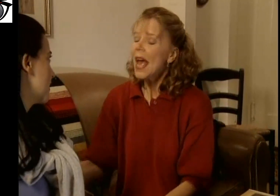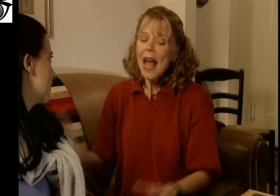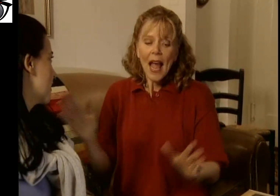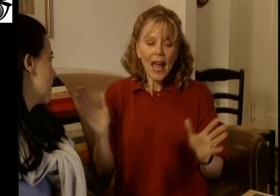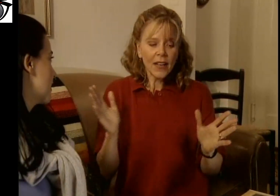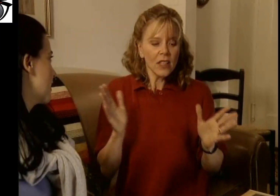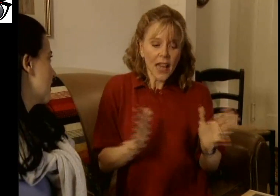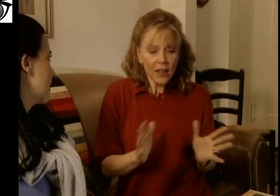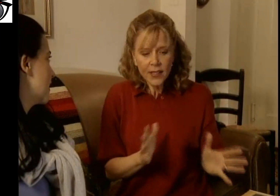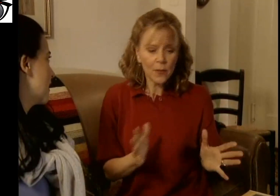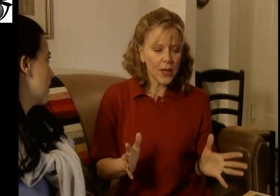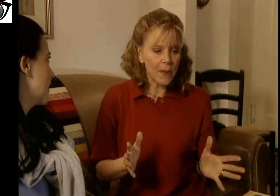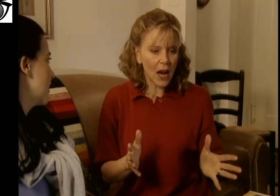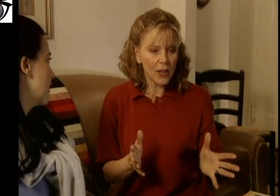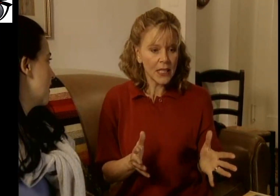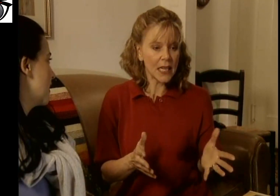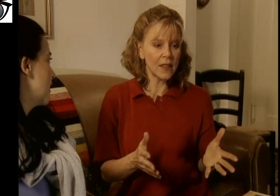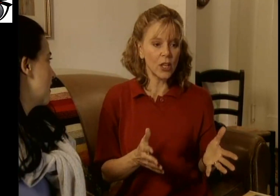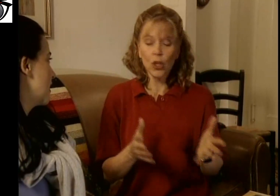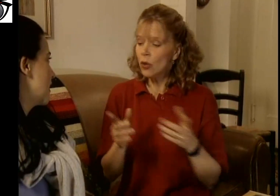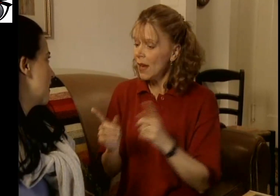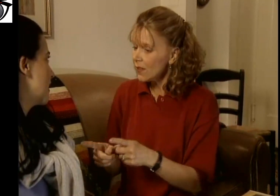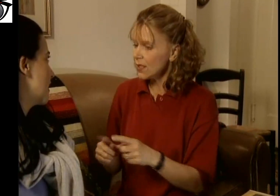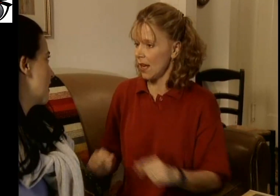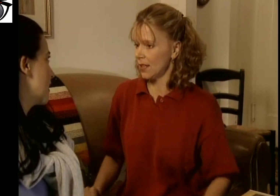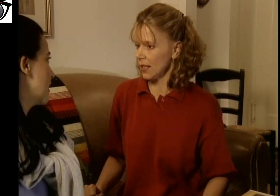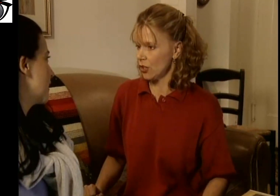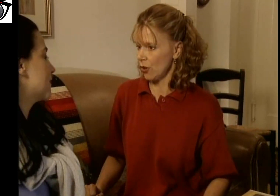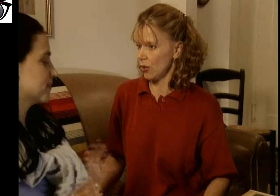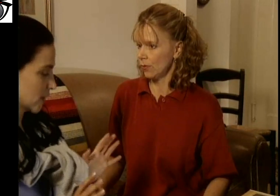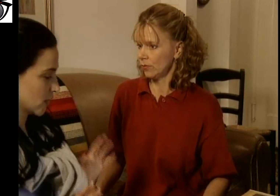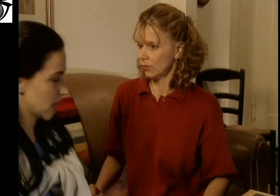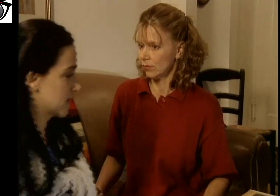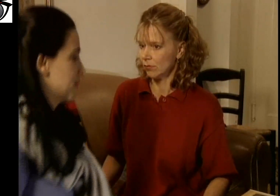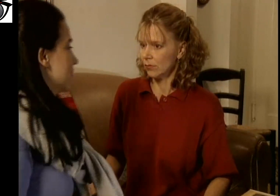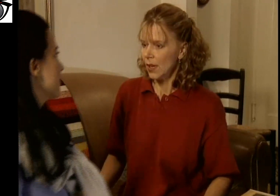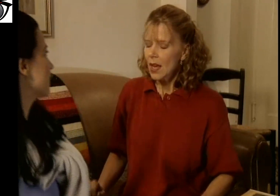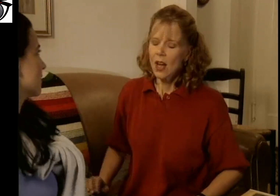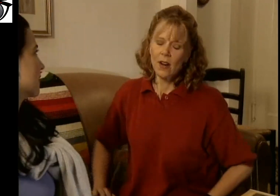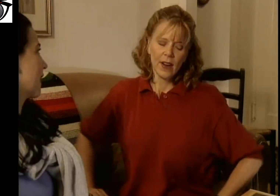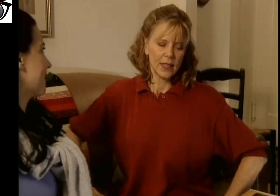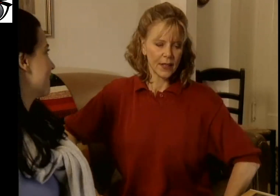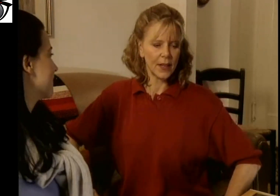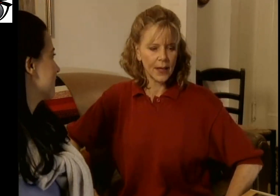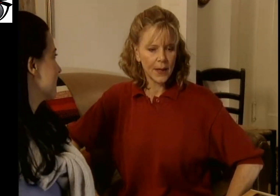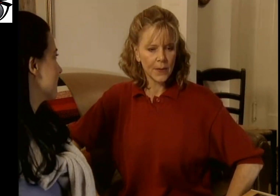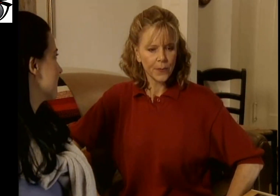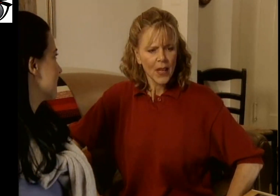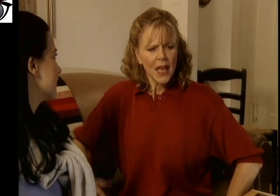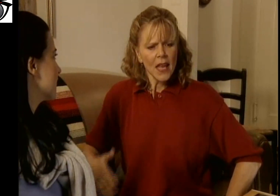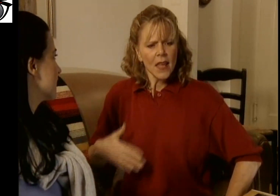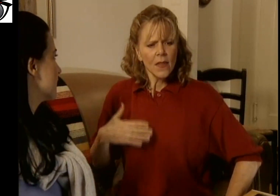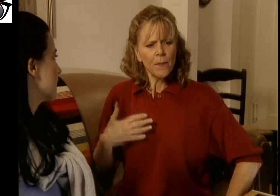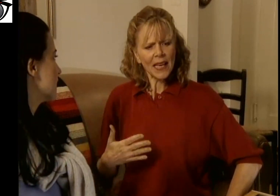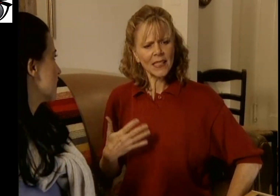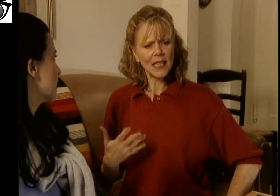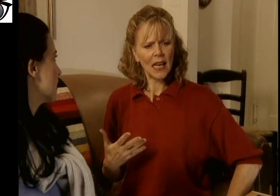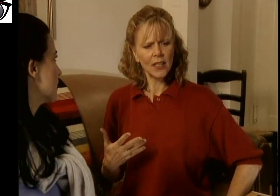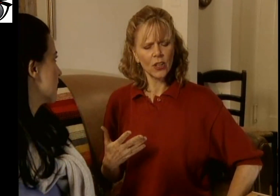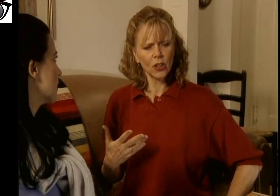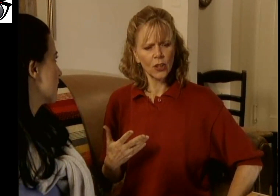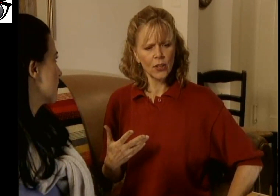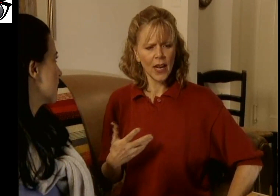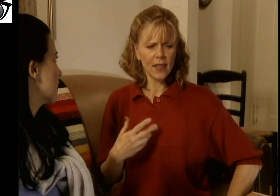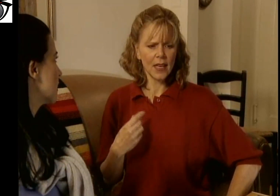sign. And I'll tell you something about it, and then you make the sign as I show you. Okay. All right. The